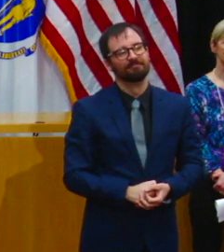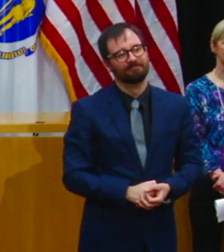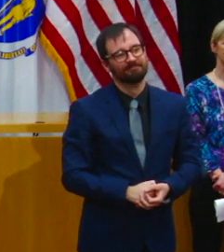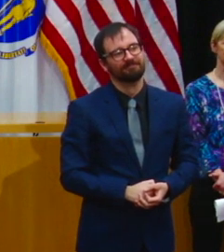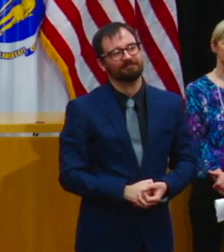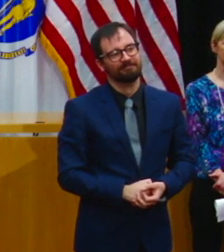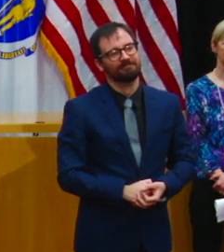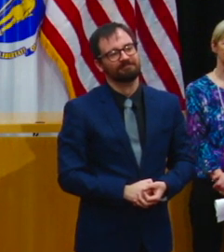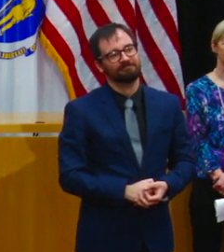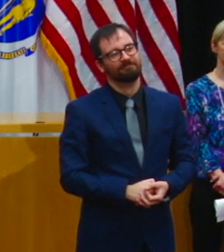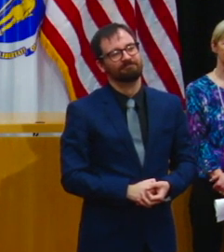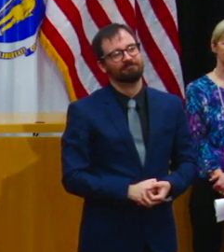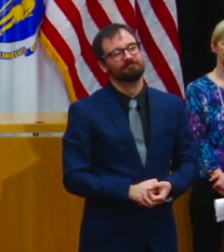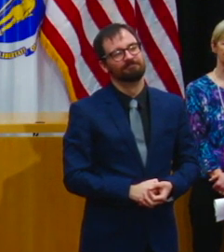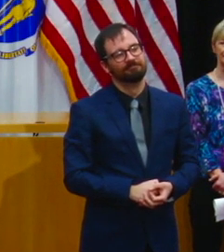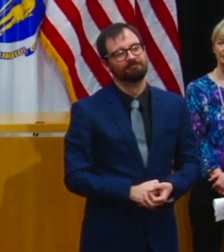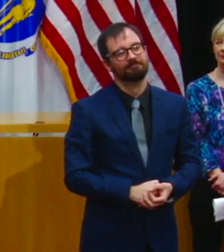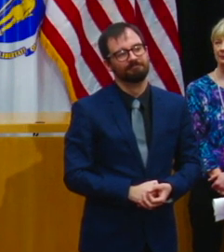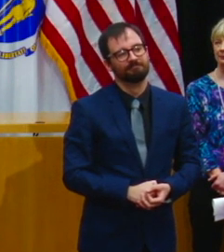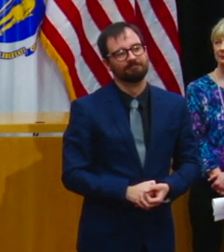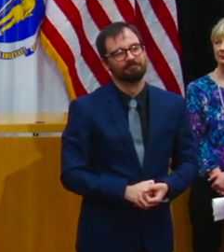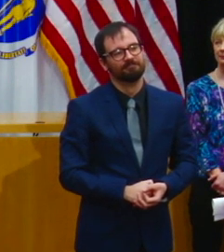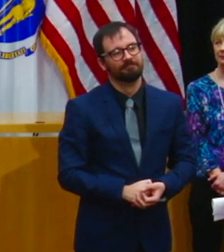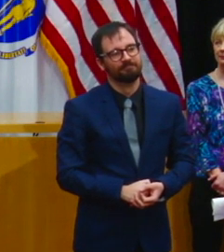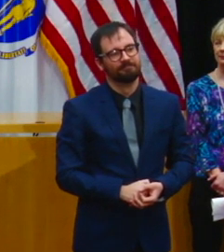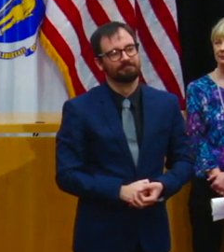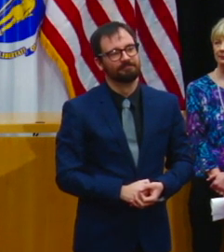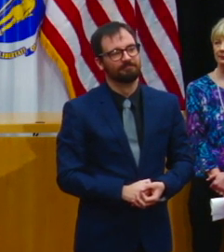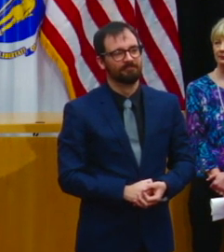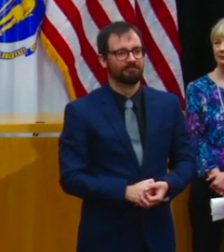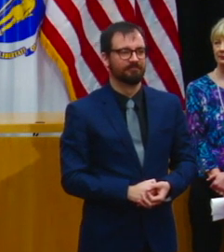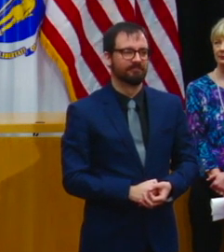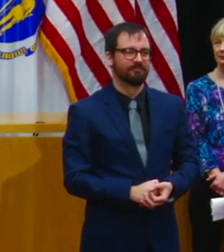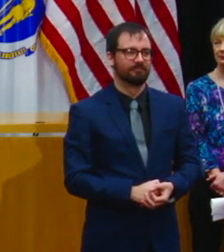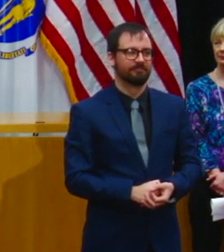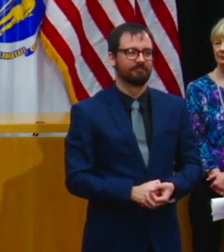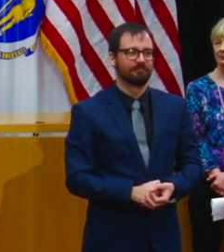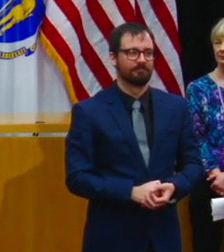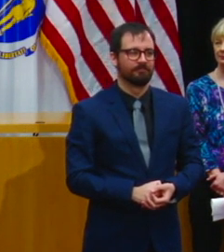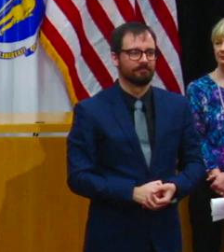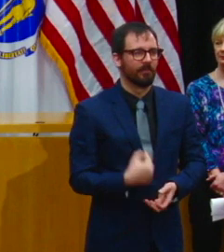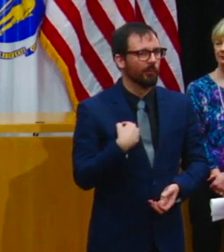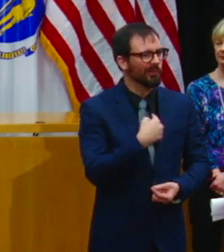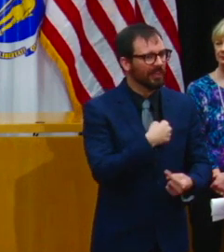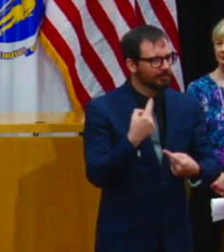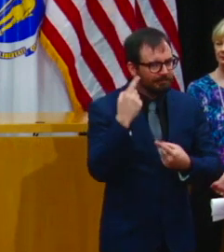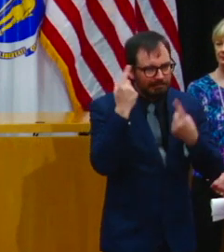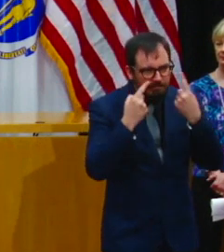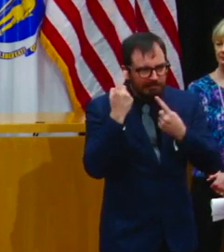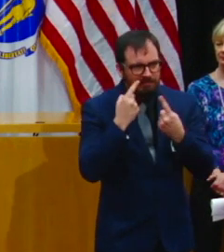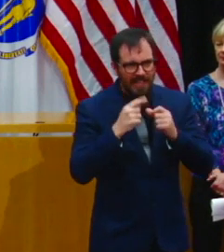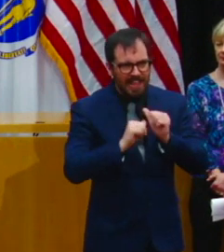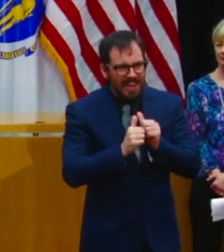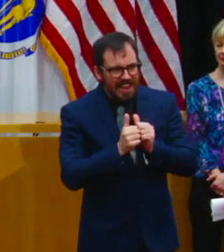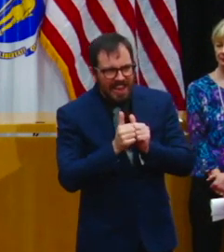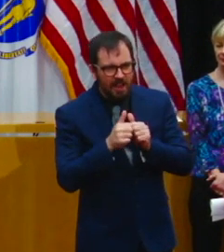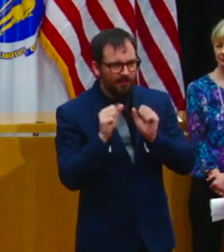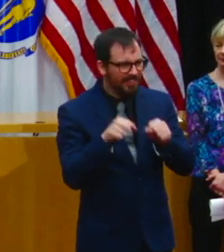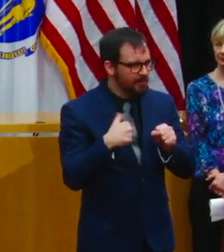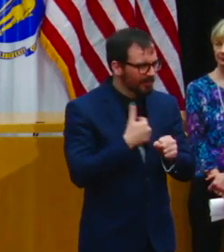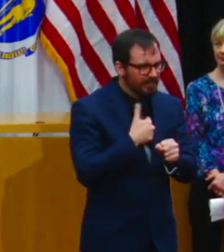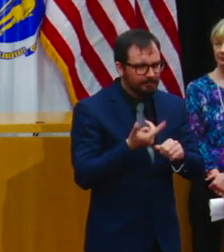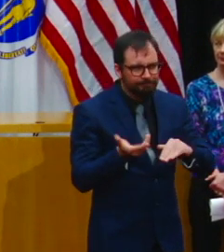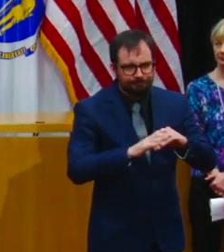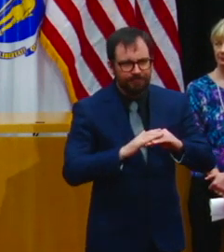healthcare facilities to assign more doctors, nurses, and PAs, physician assistants, to the fight against COVID-19.